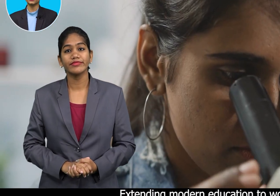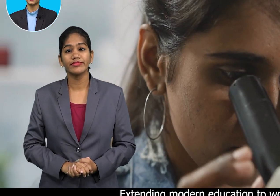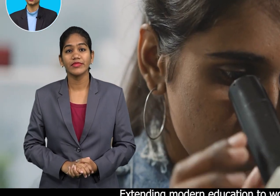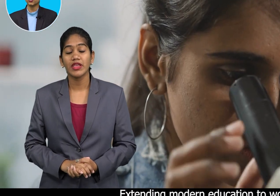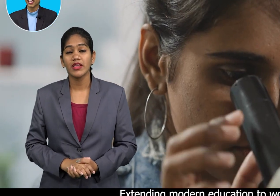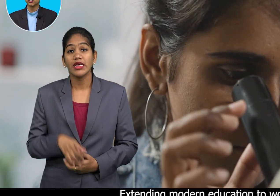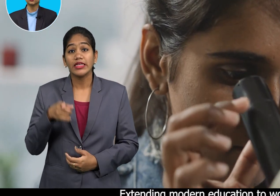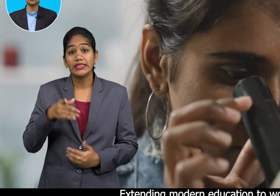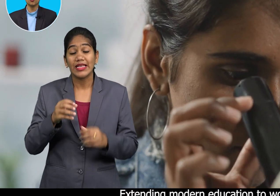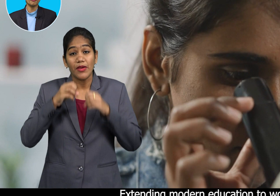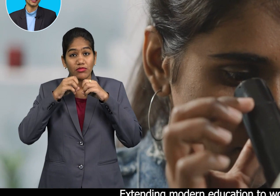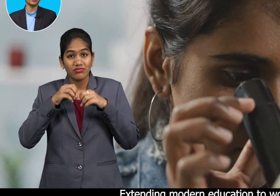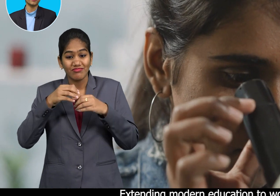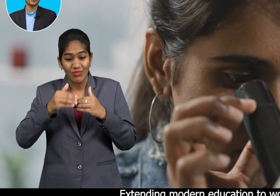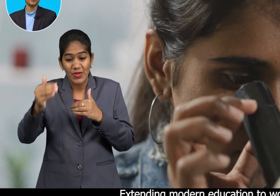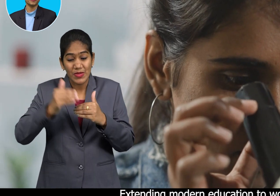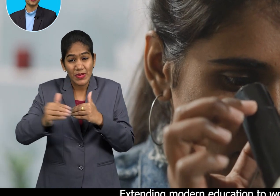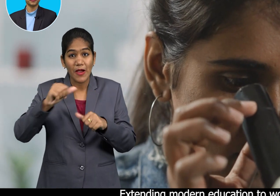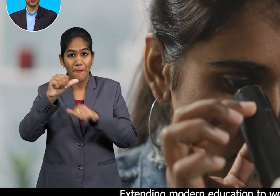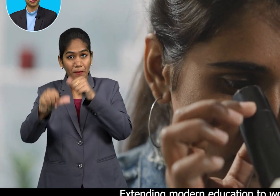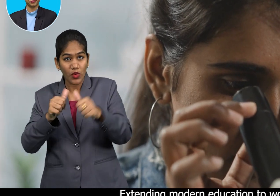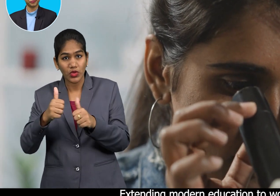Extending modern education to women,